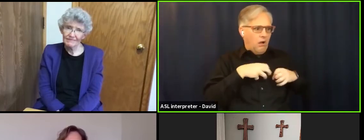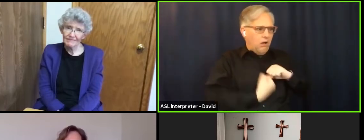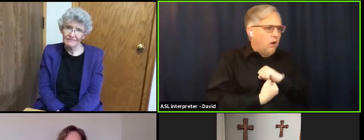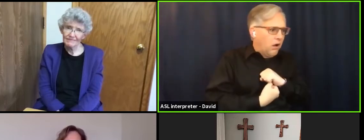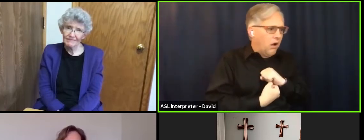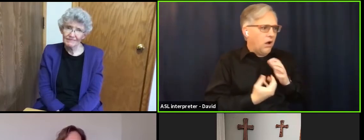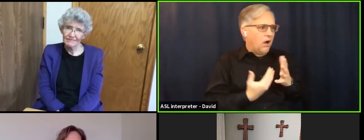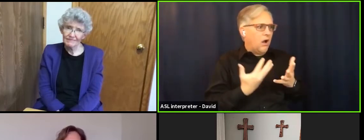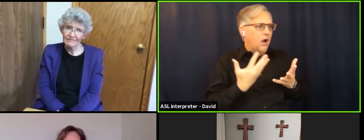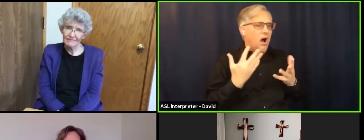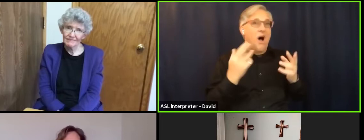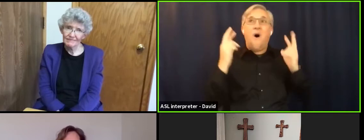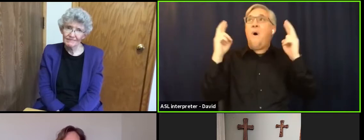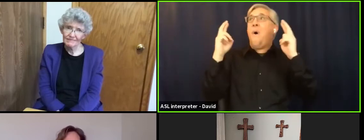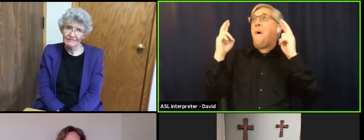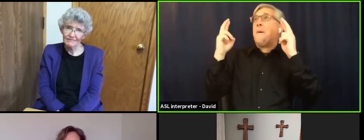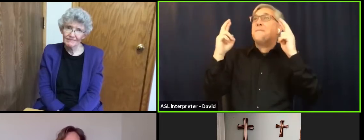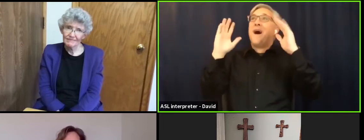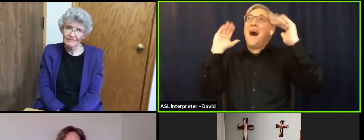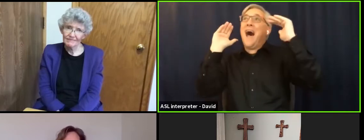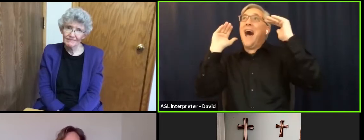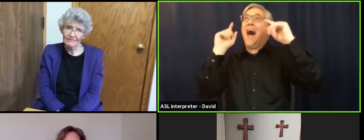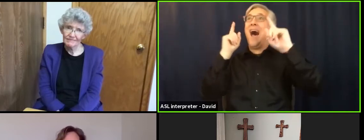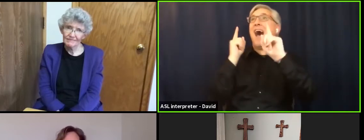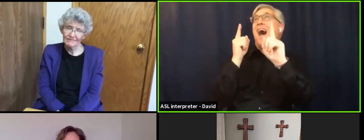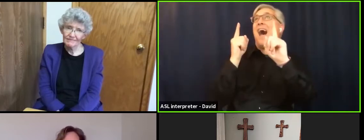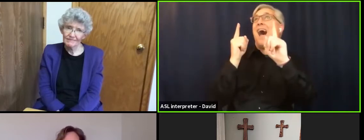their hopes for what Jesus would do